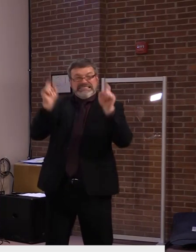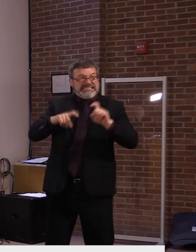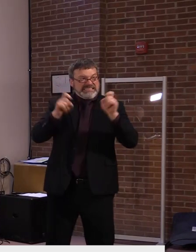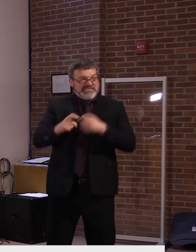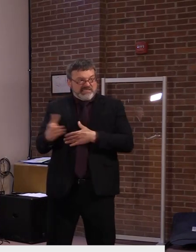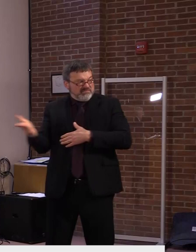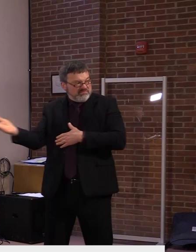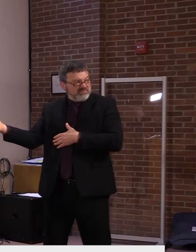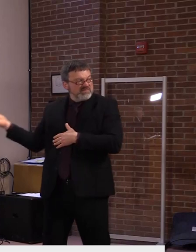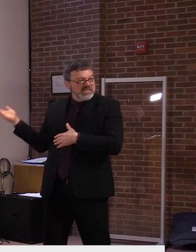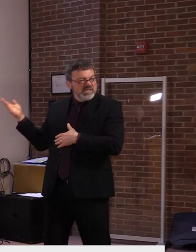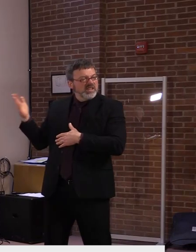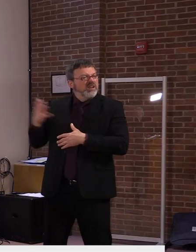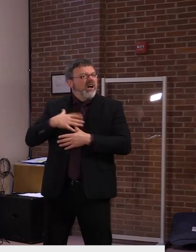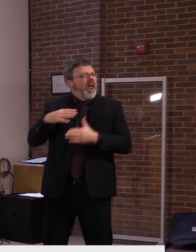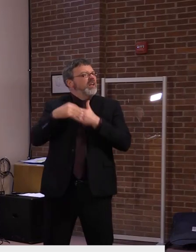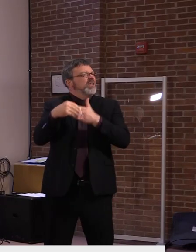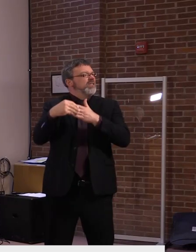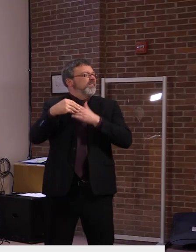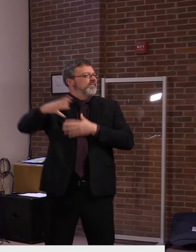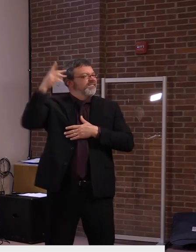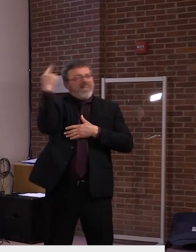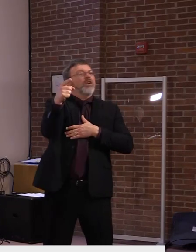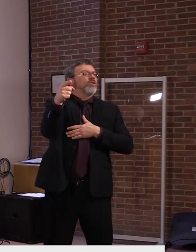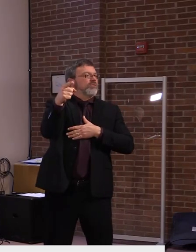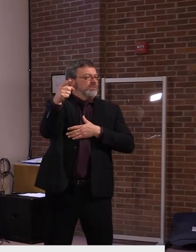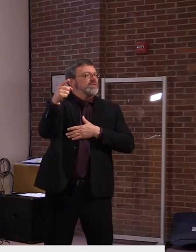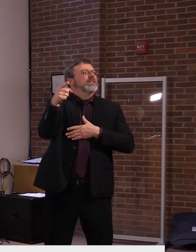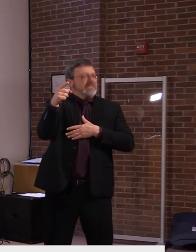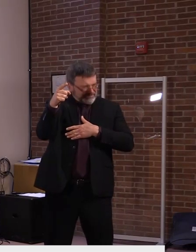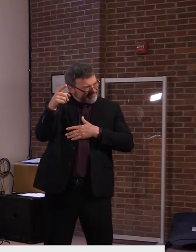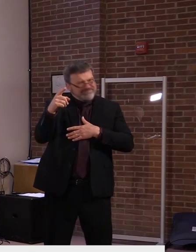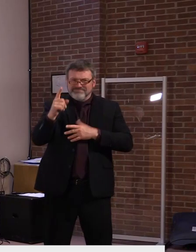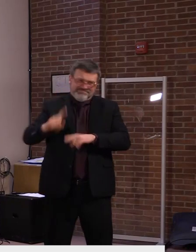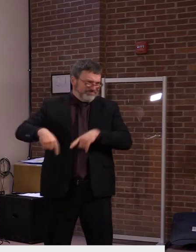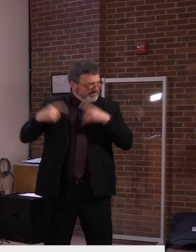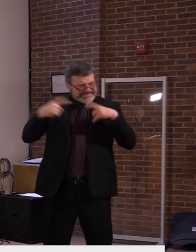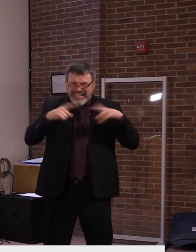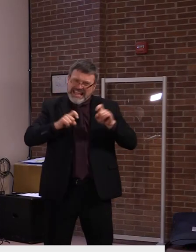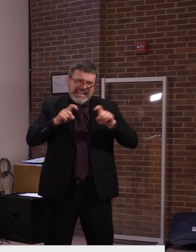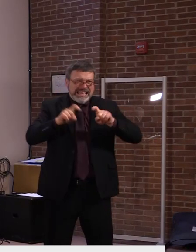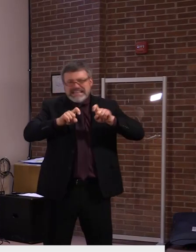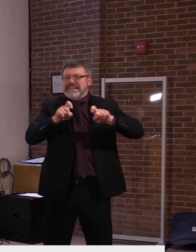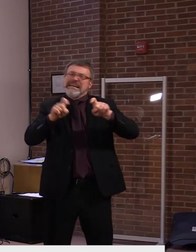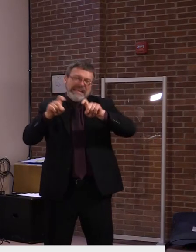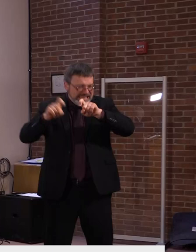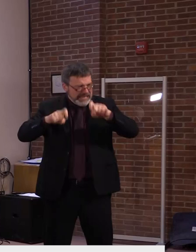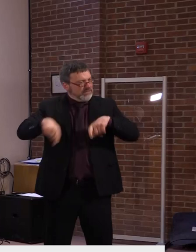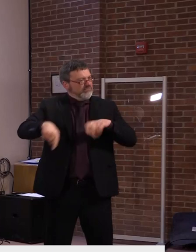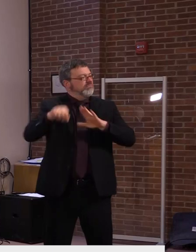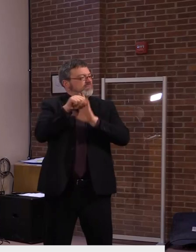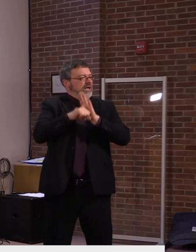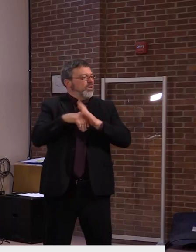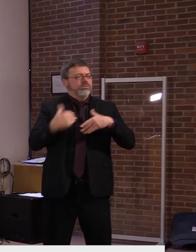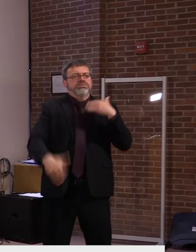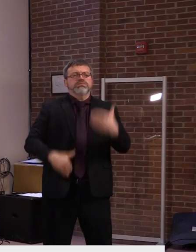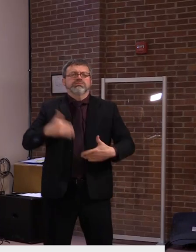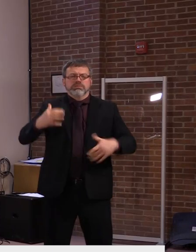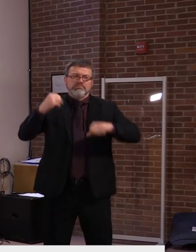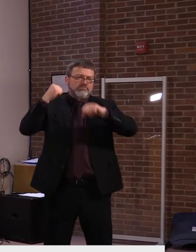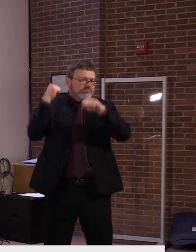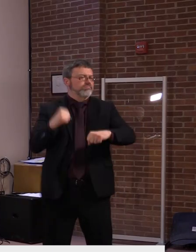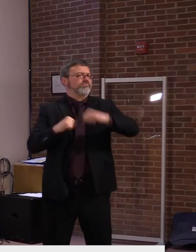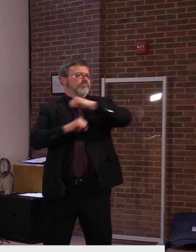in testing and have maintained throughout the pandemic a robust testing system. As you can see on